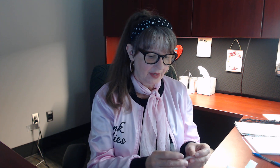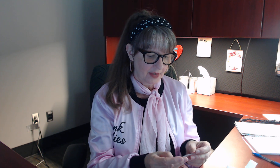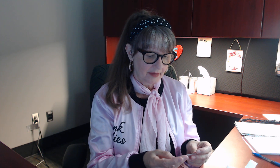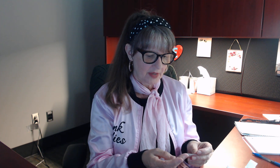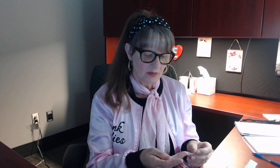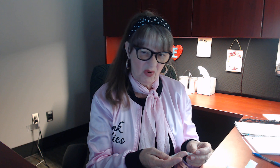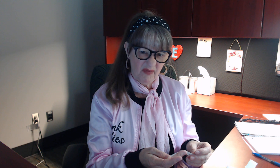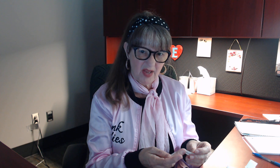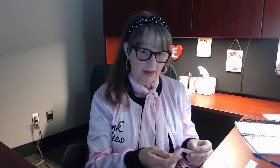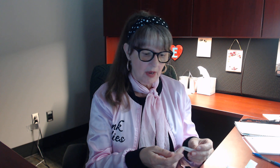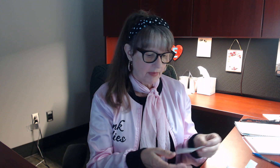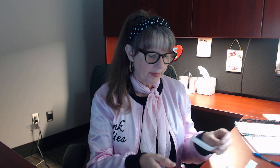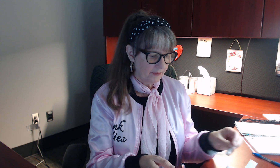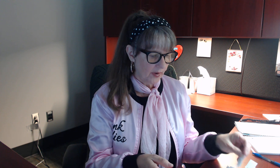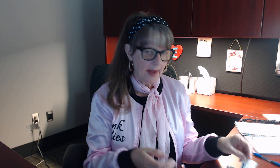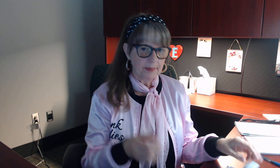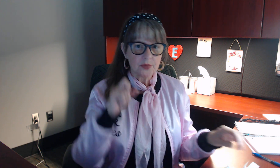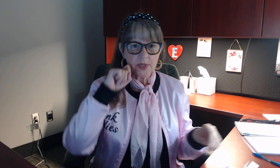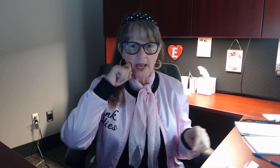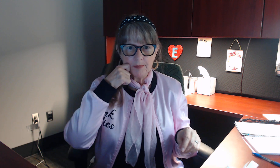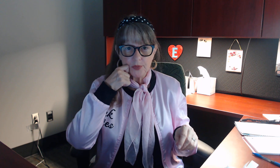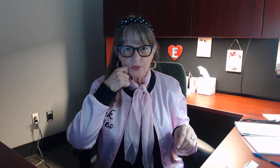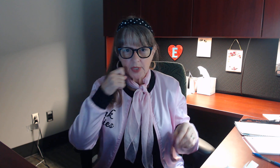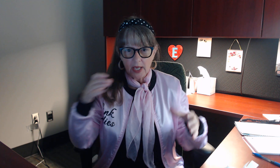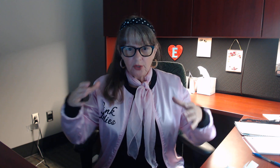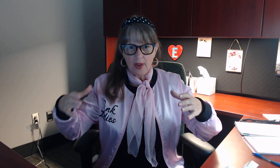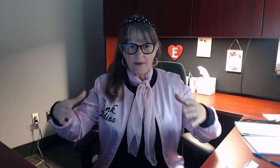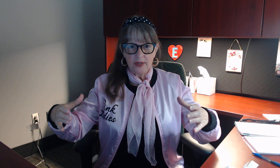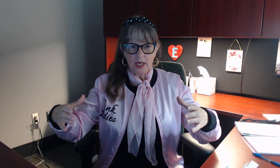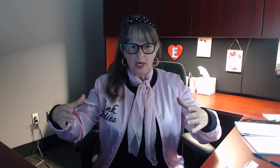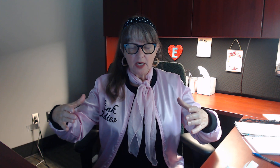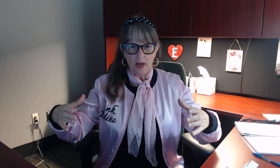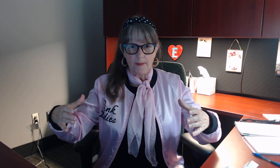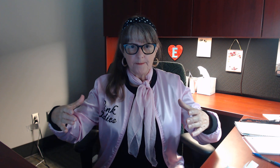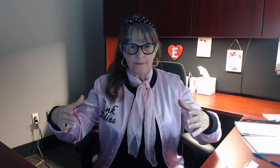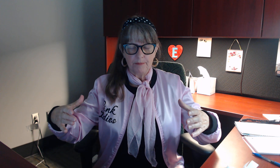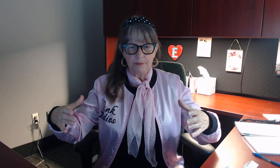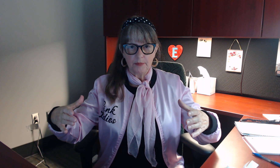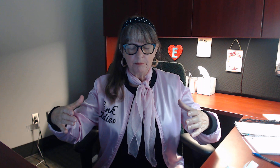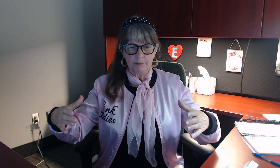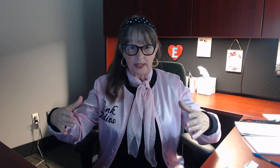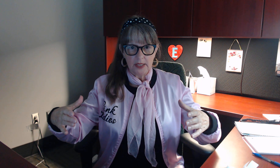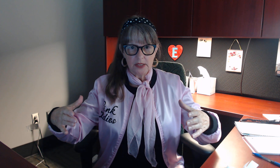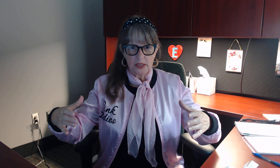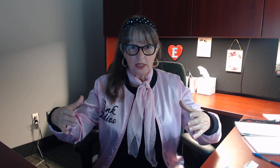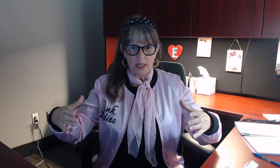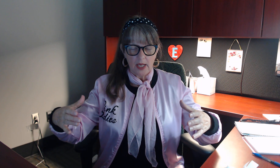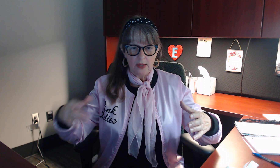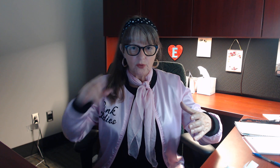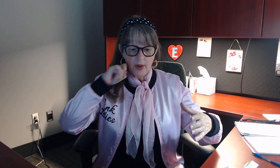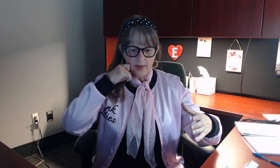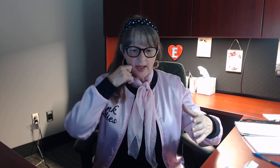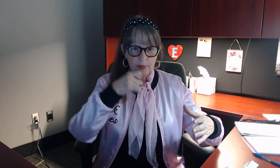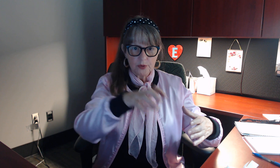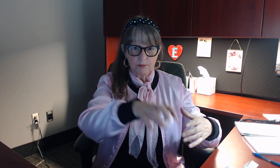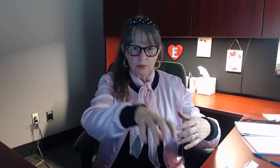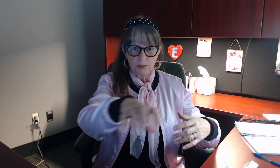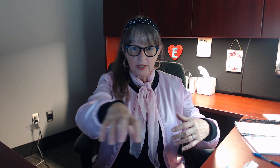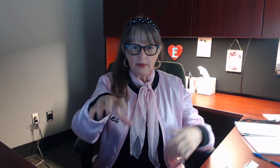These are more fun. Bobbing for apples, and you have it in a bucket, and you have apples, and then